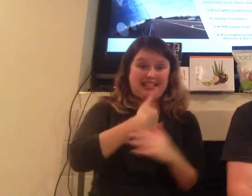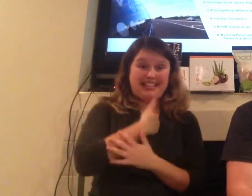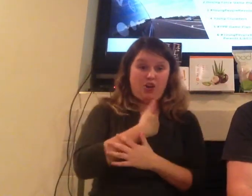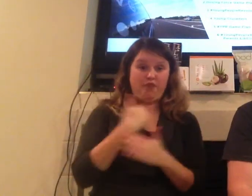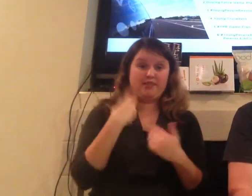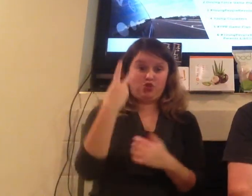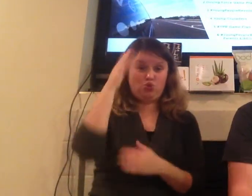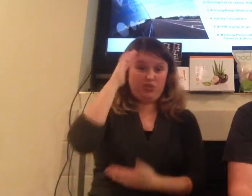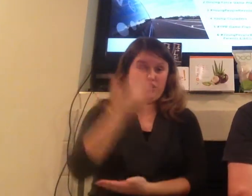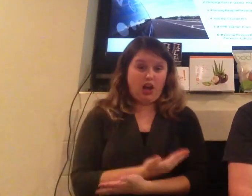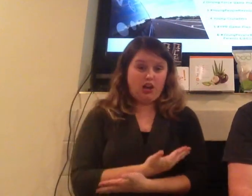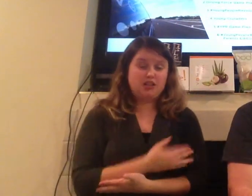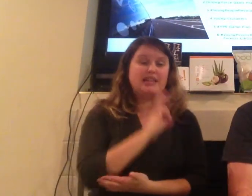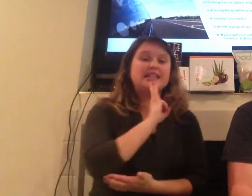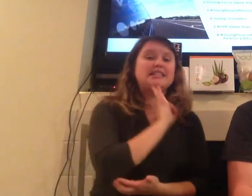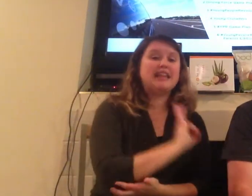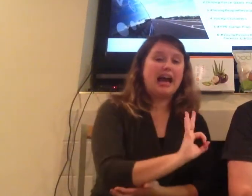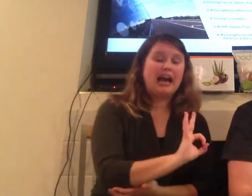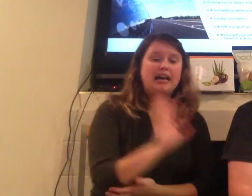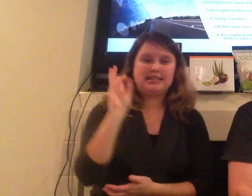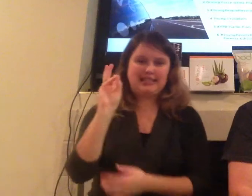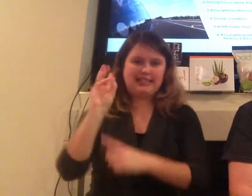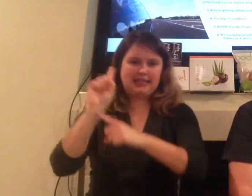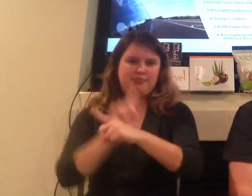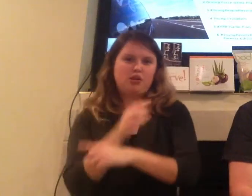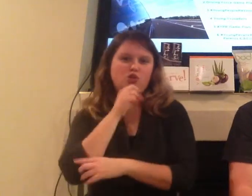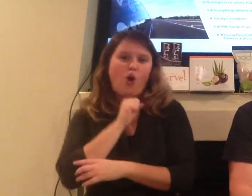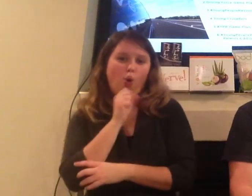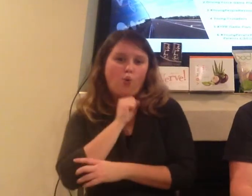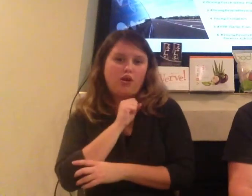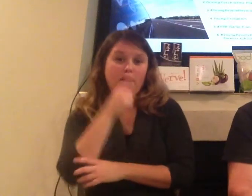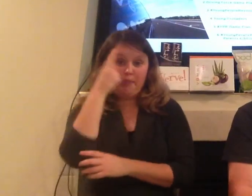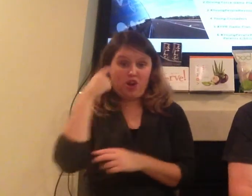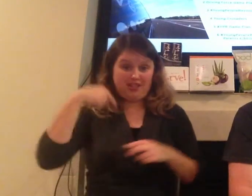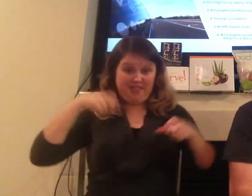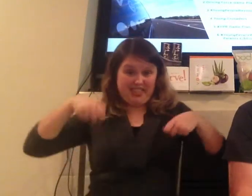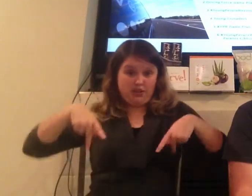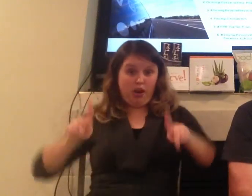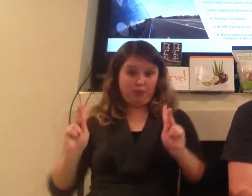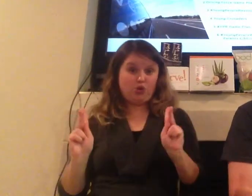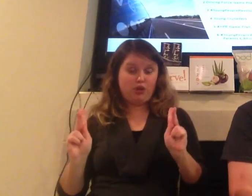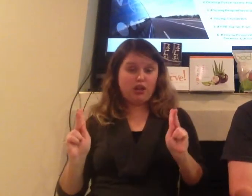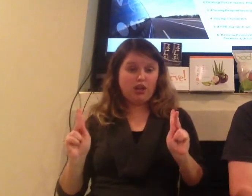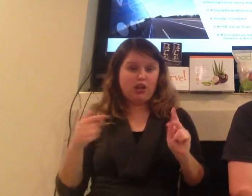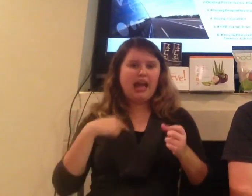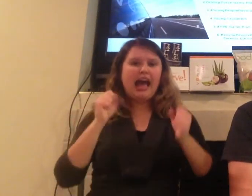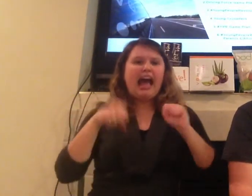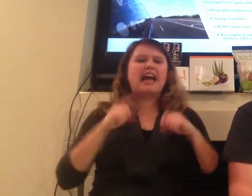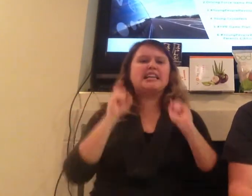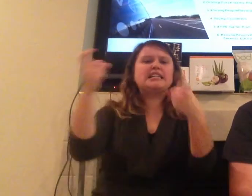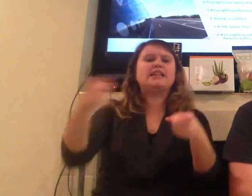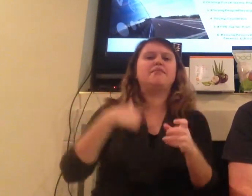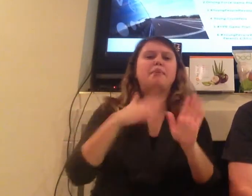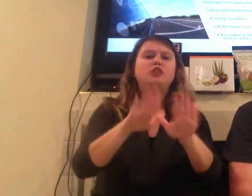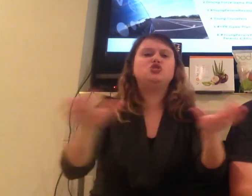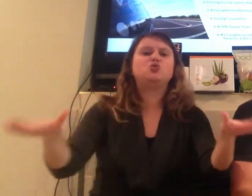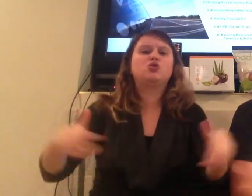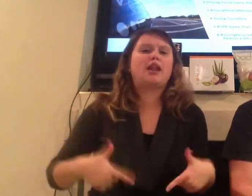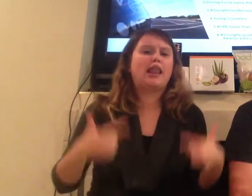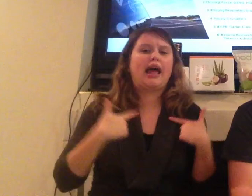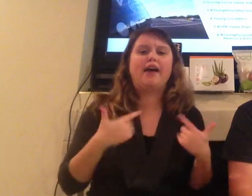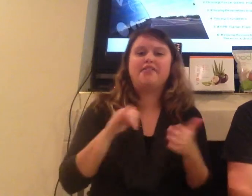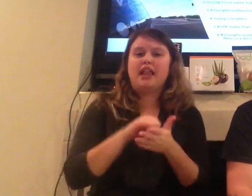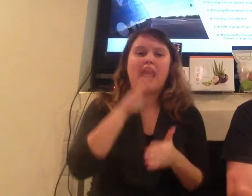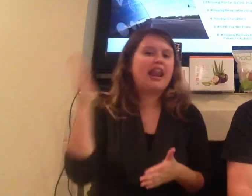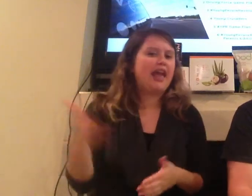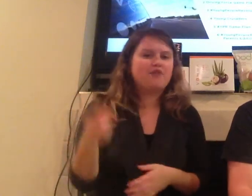who's 9 and one who's 6 months. And because of this opportunity, I'm going to be able to give them a life that I never thought possible. I